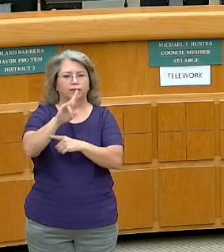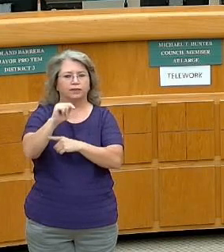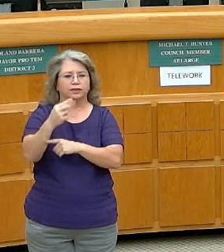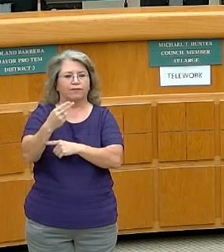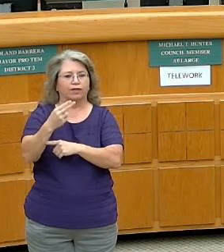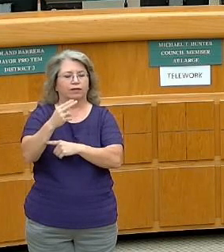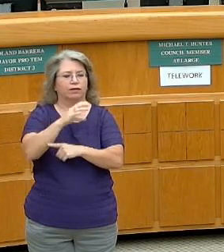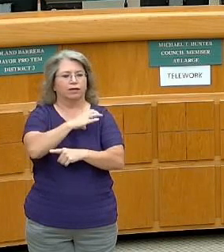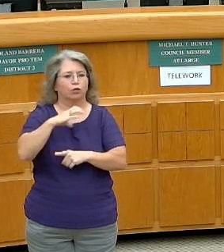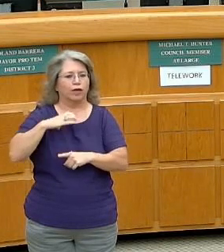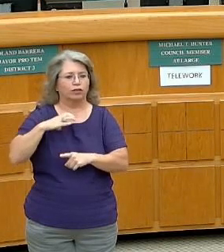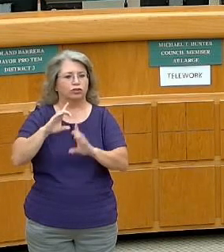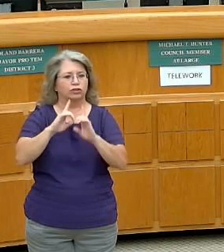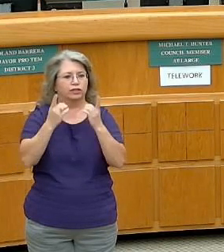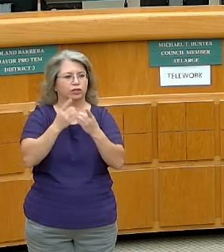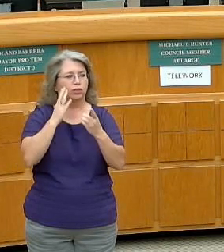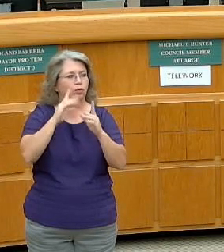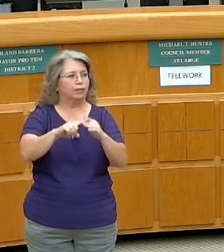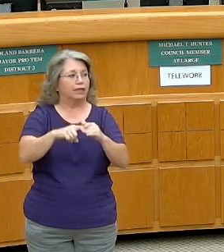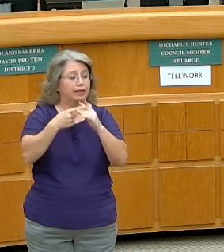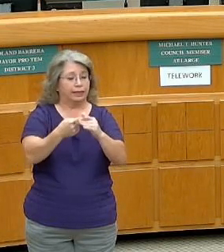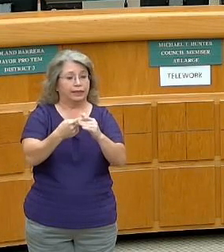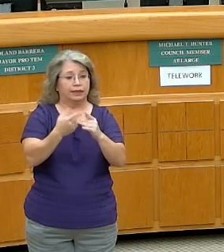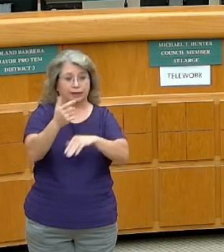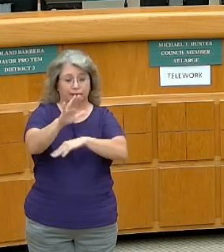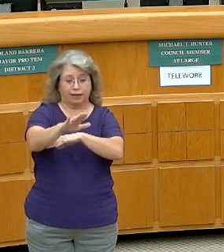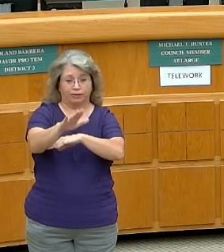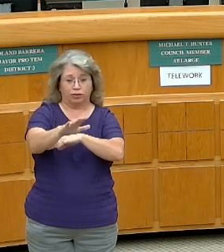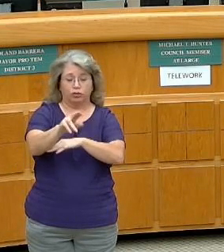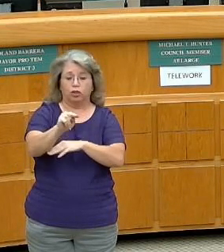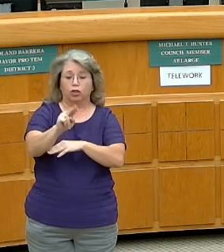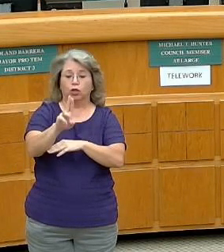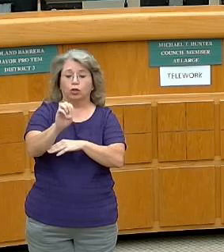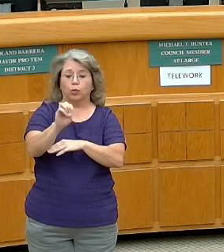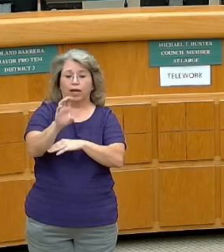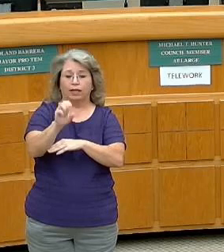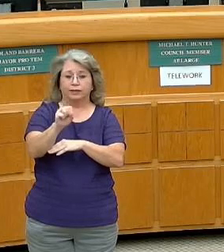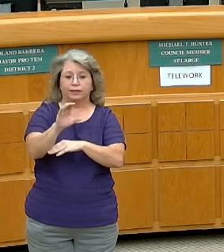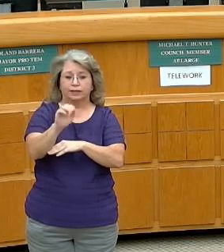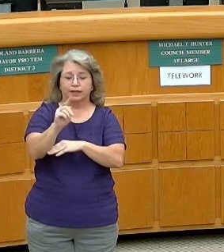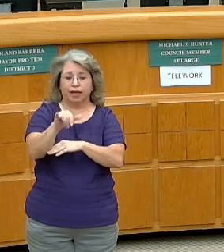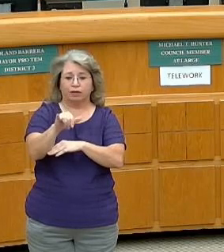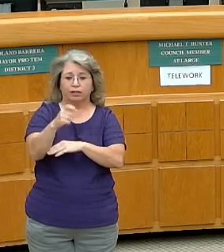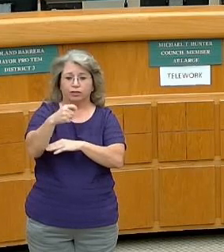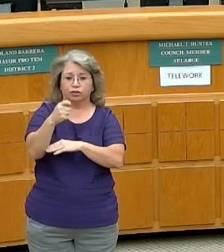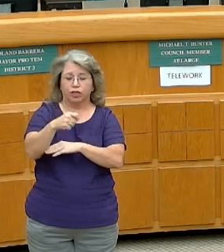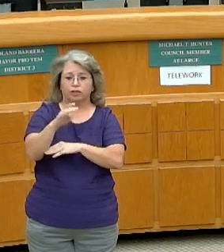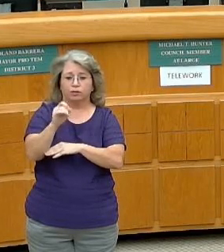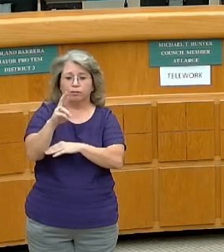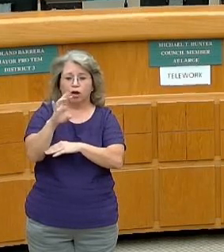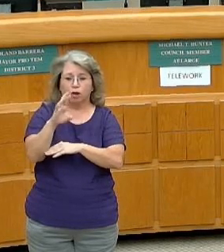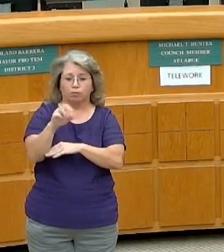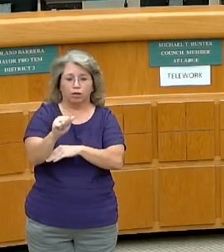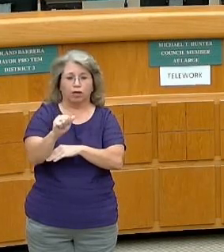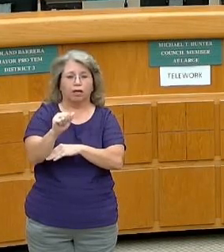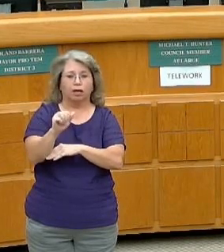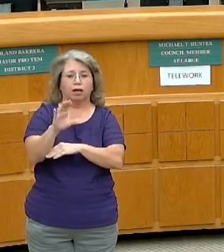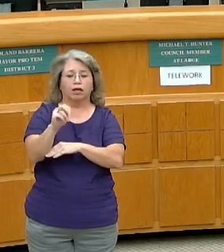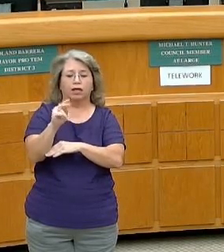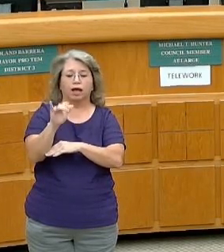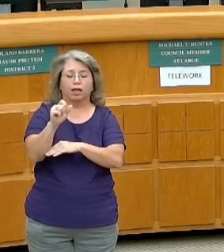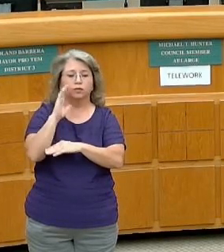begin our conversation this afternoon. Nueces County Judge Barbara Canales will introduce him. Following